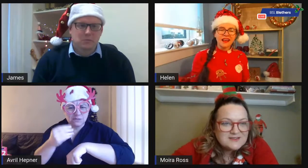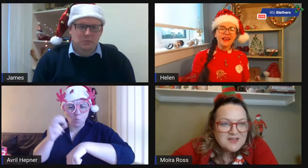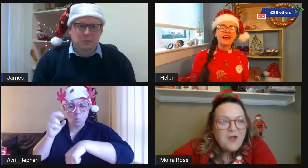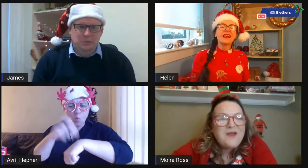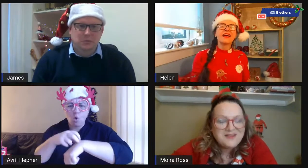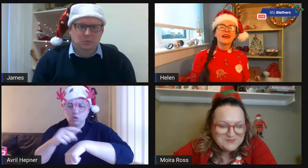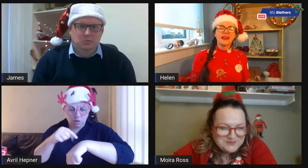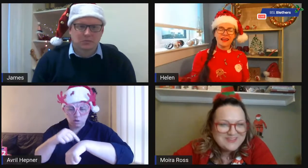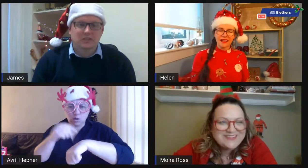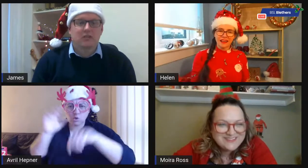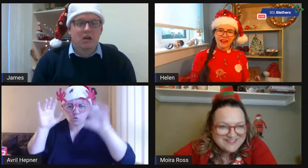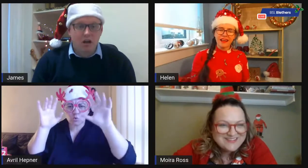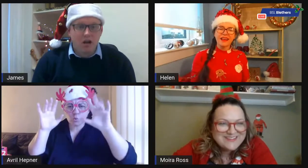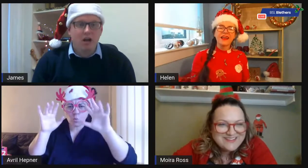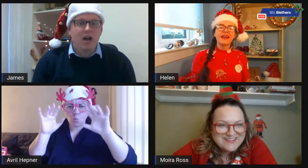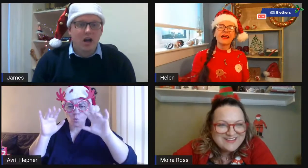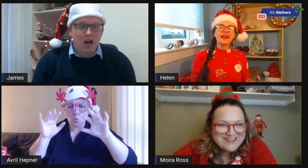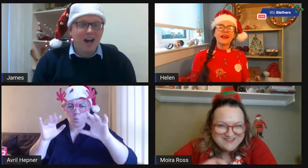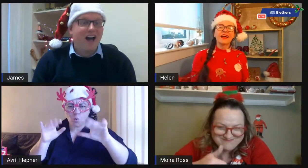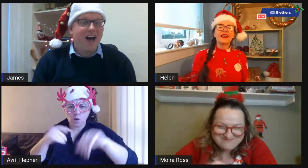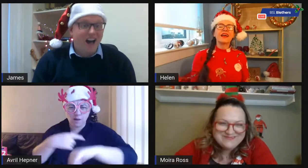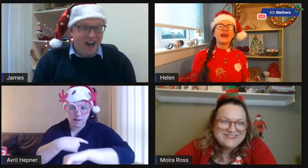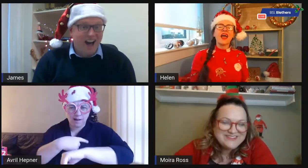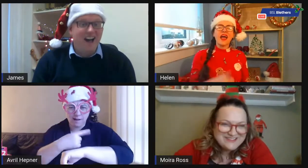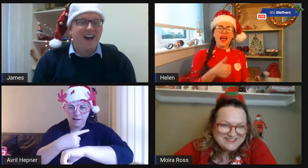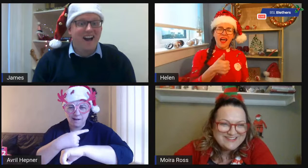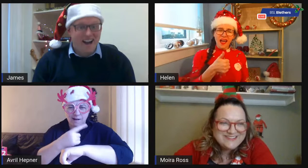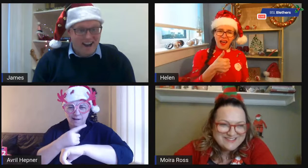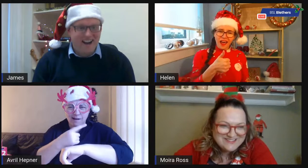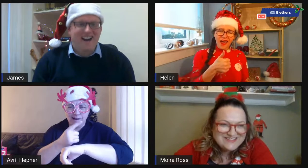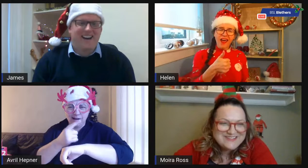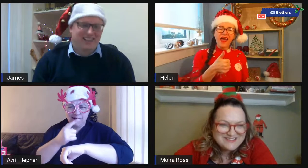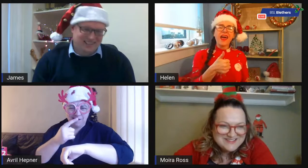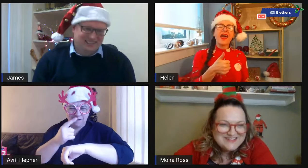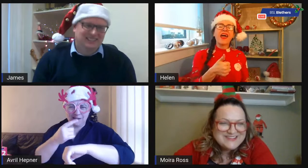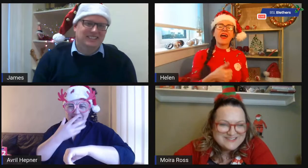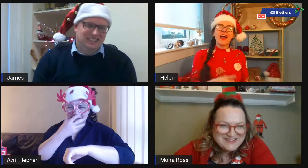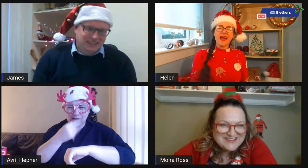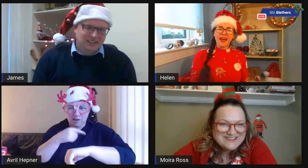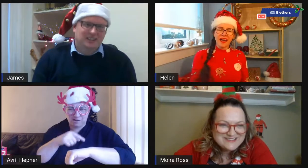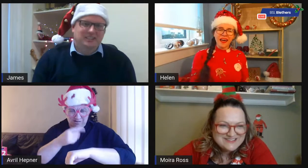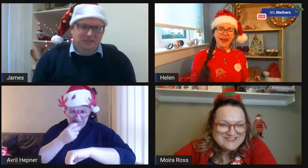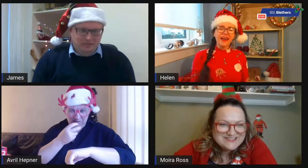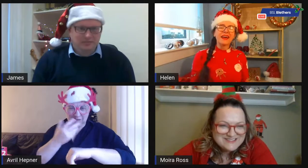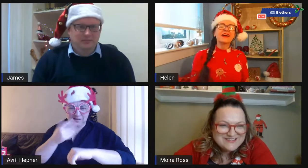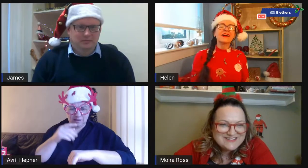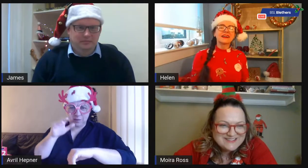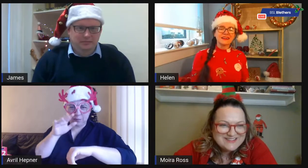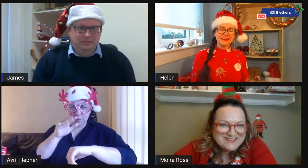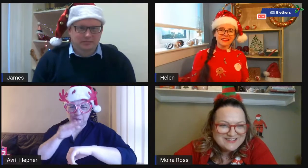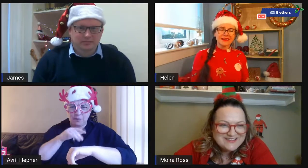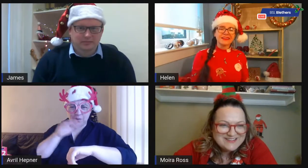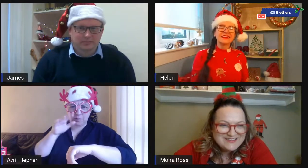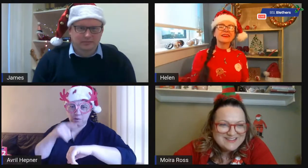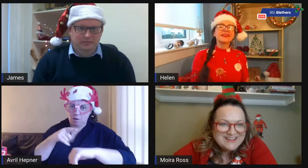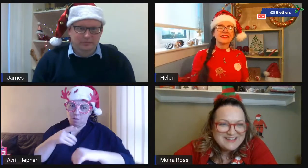watch for Christmas, which had snow. As the hands went round, it snowed. It